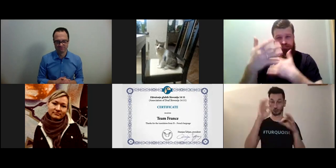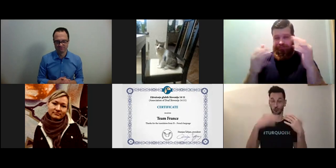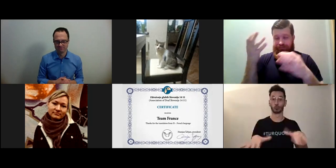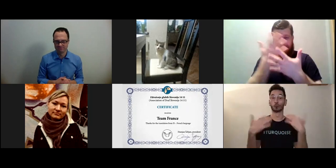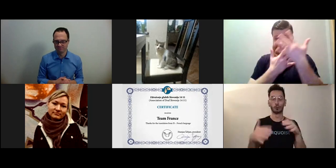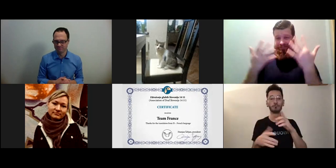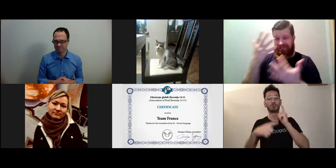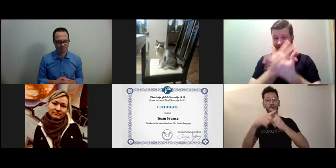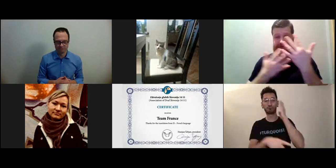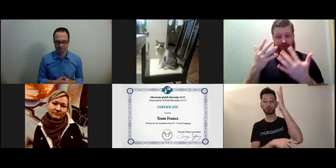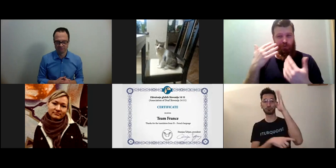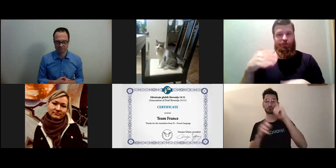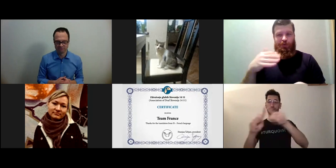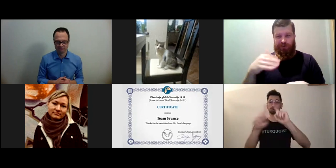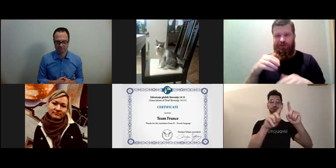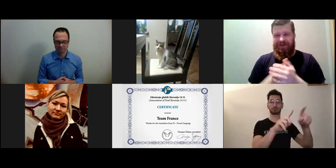your different sign languages,